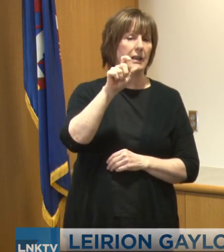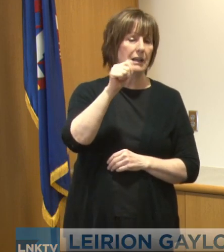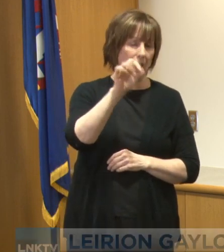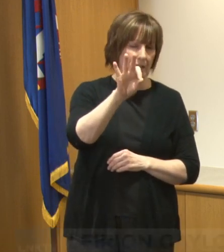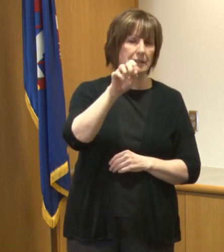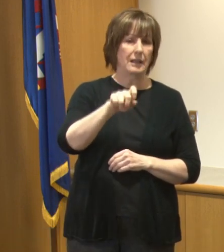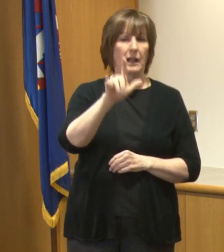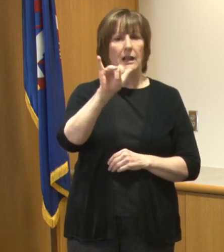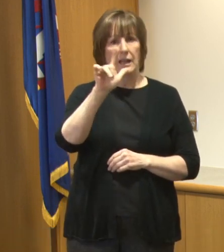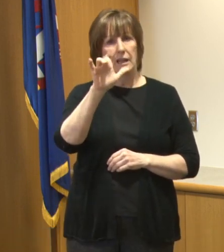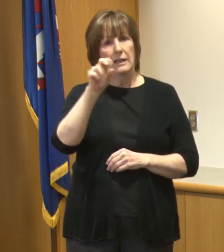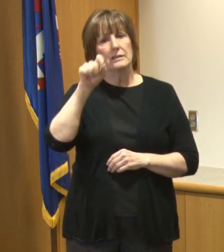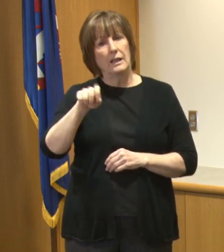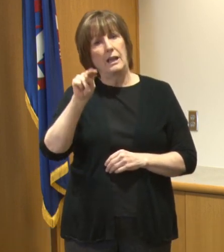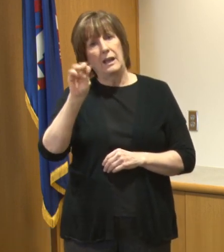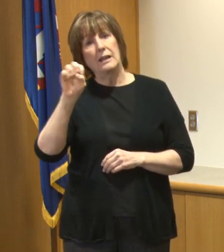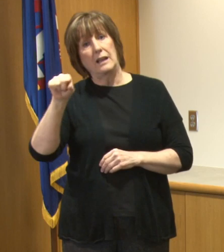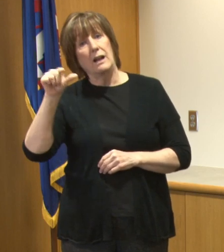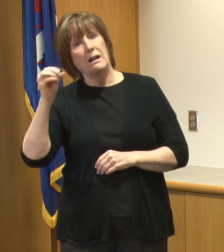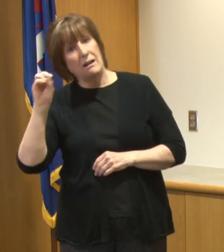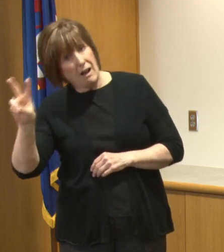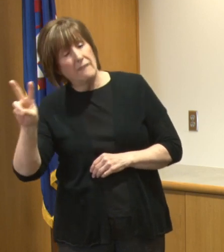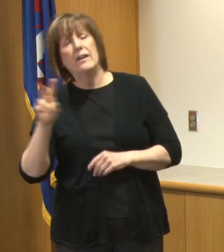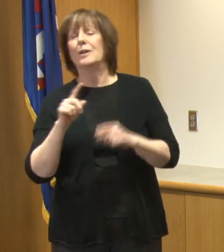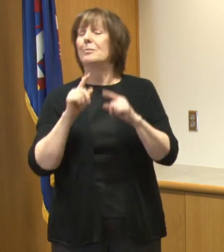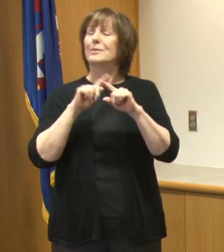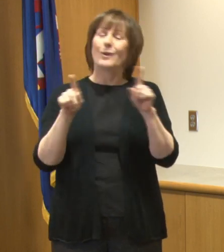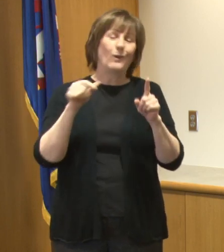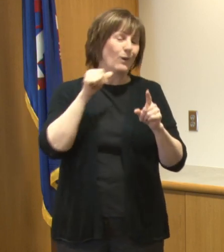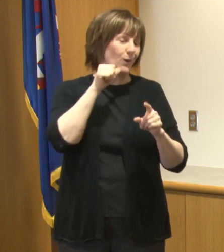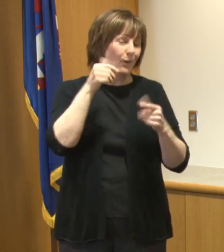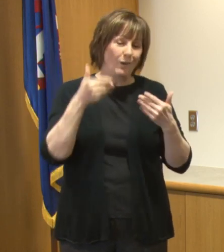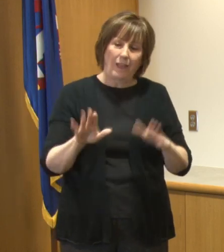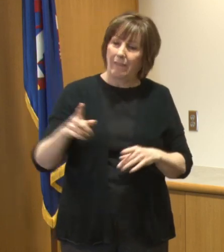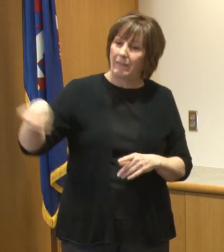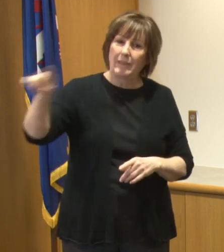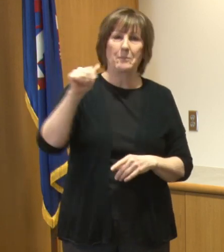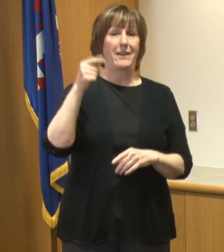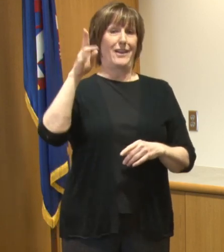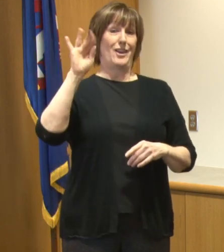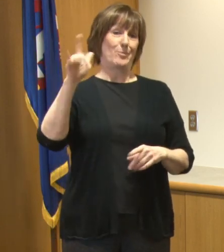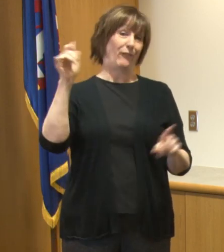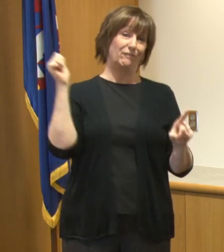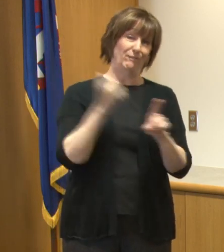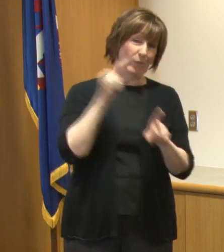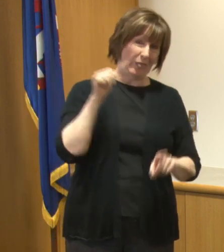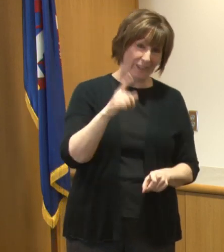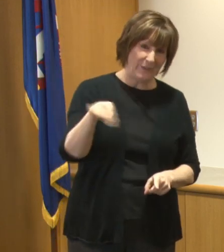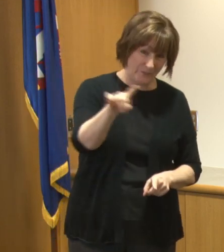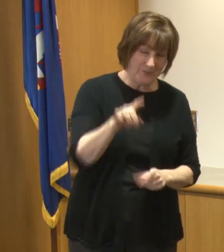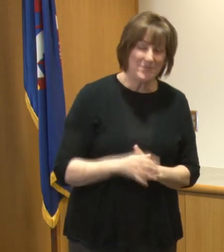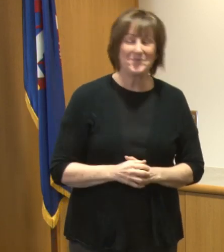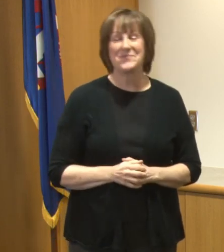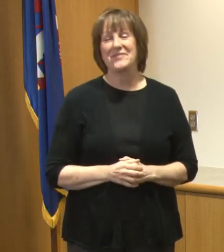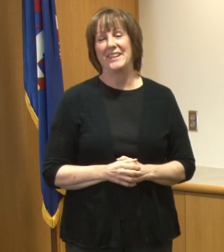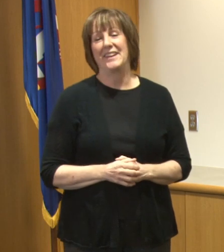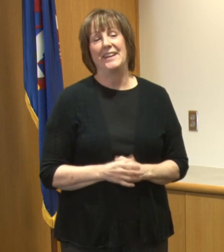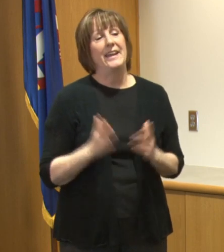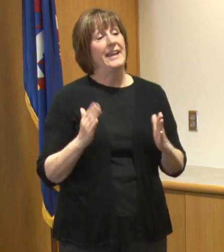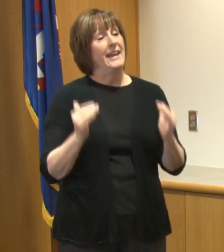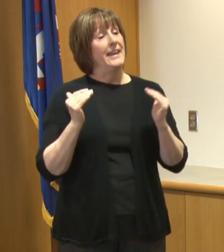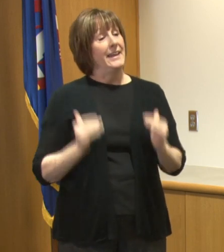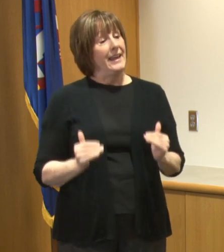covid19.lincoln.ne.gov. But the main message today is, don't let scammers April fool you. All right. Next up,